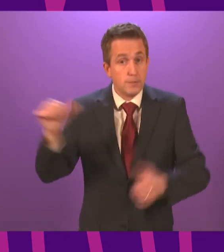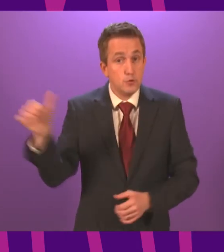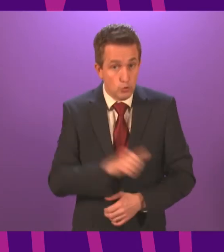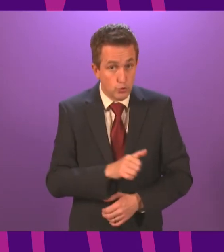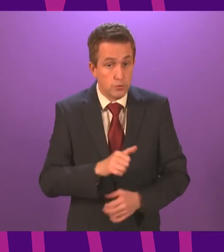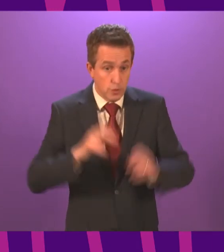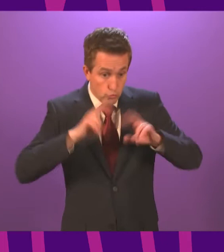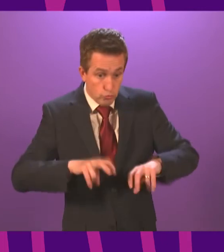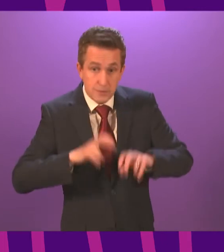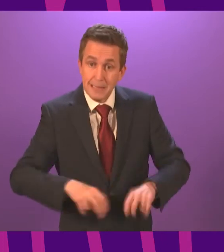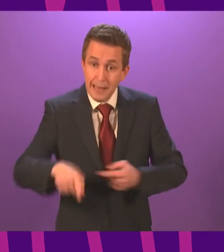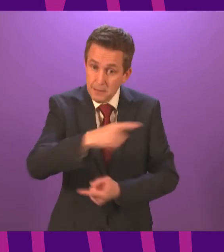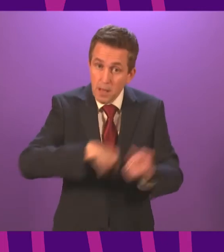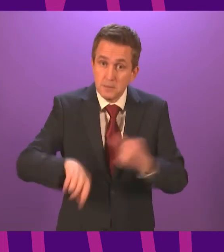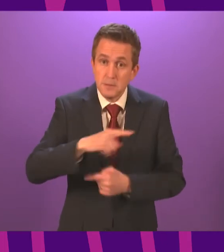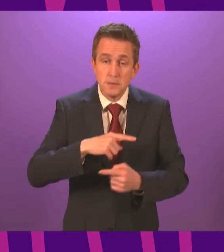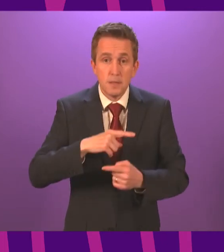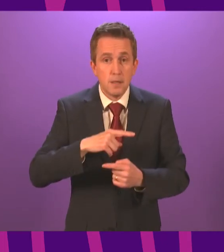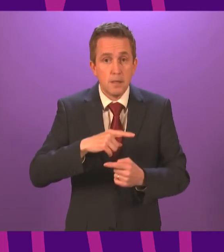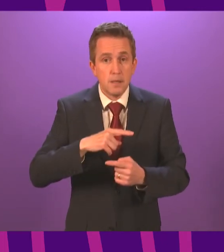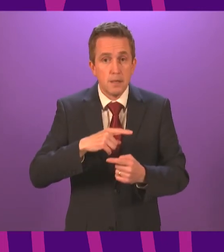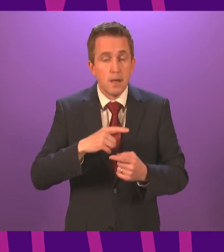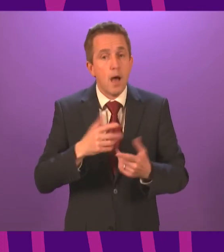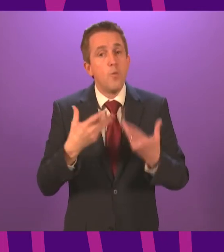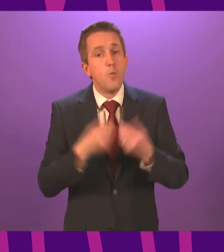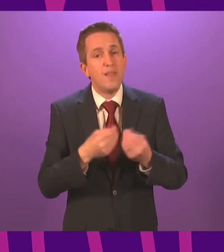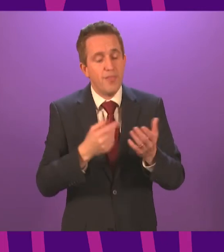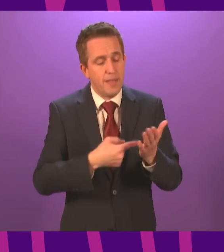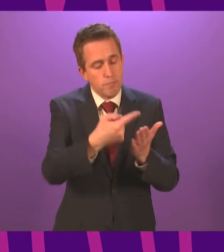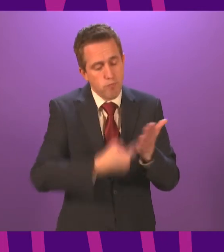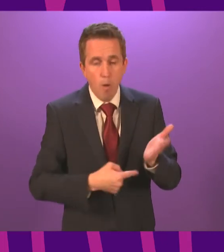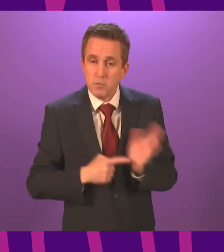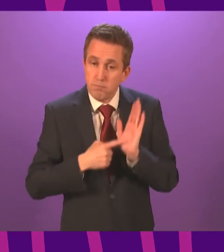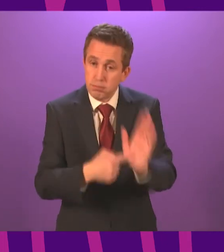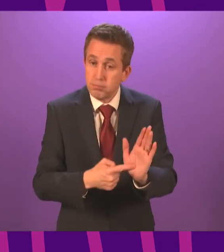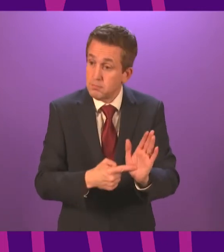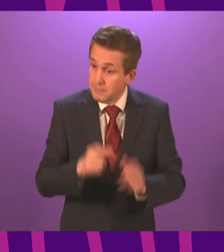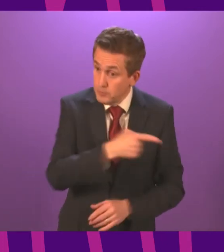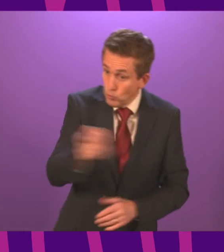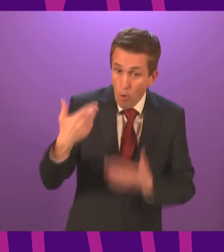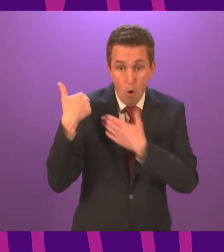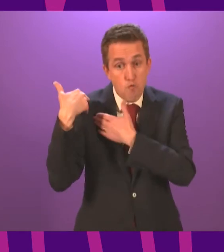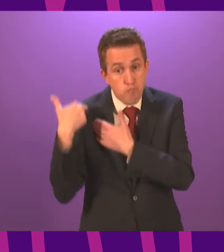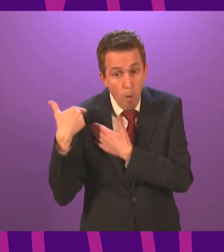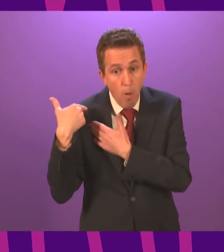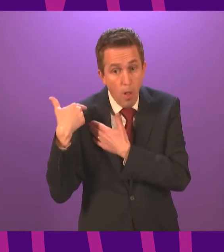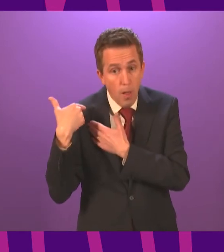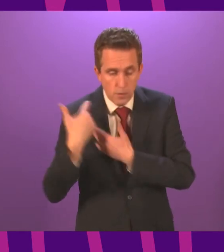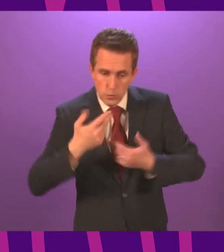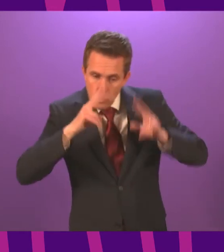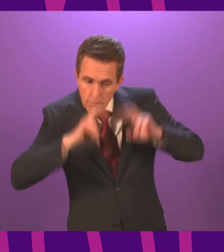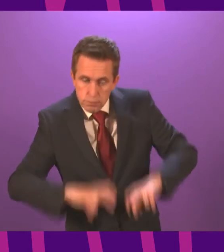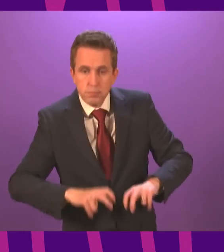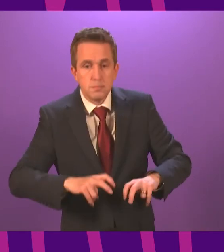hold us to account for the measures which we take forward. That is the role of Parliament in ensuring that the Executive